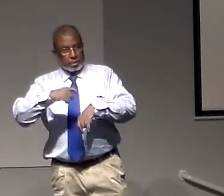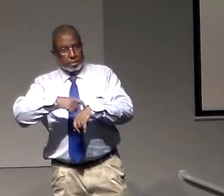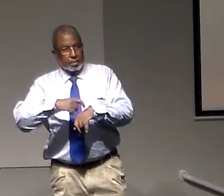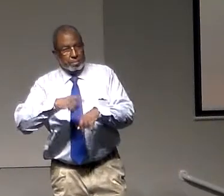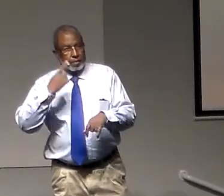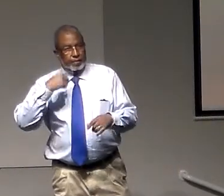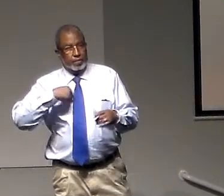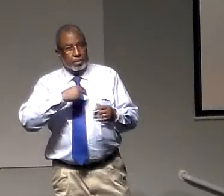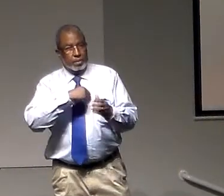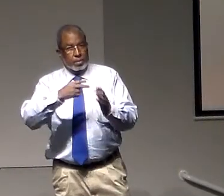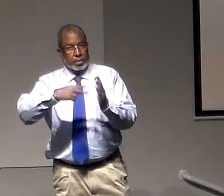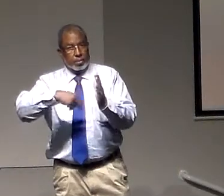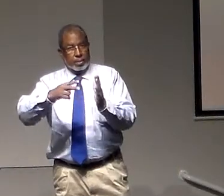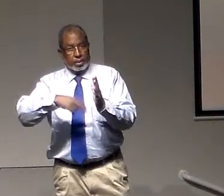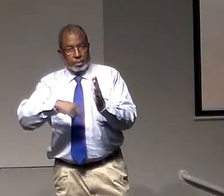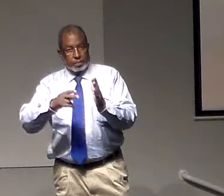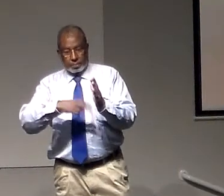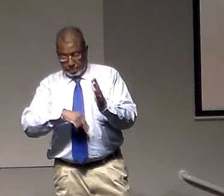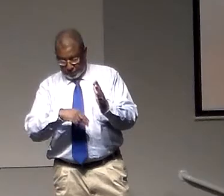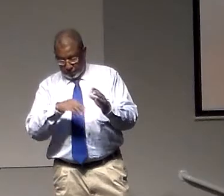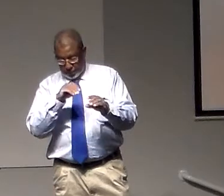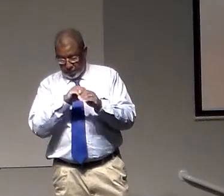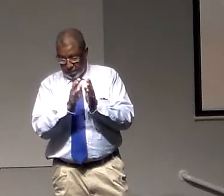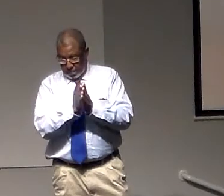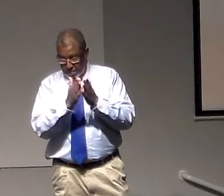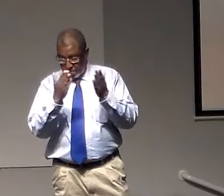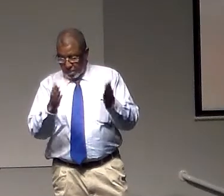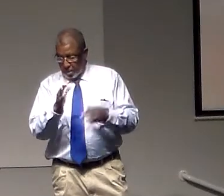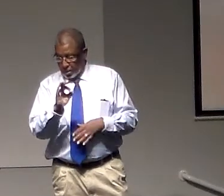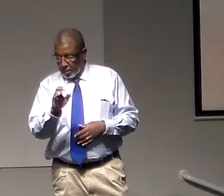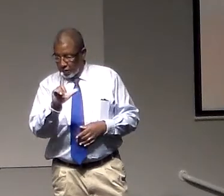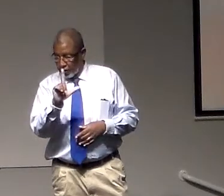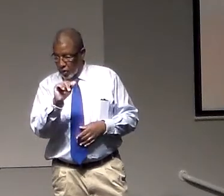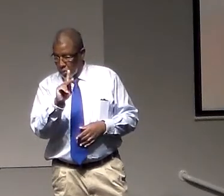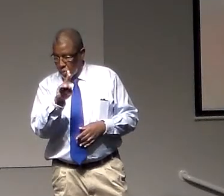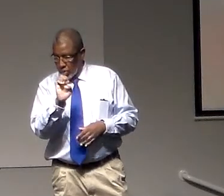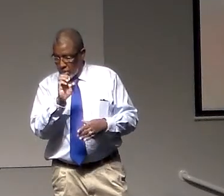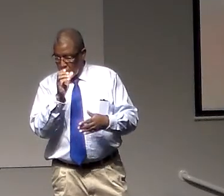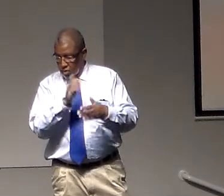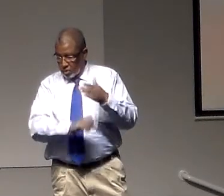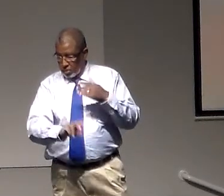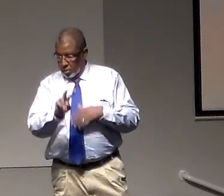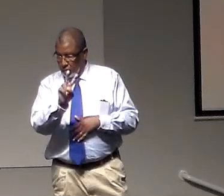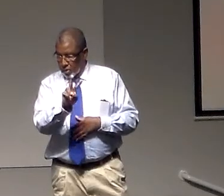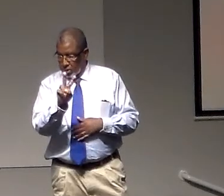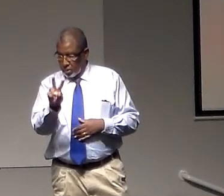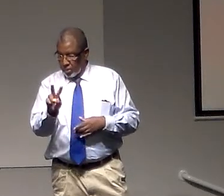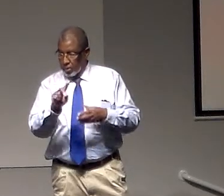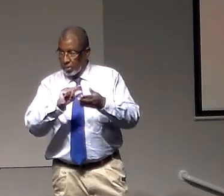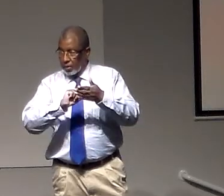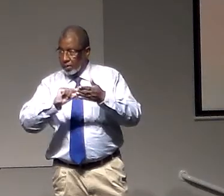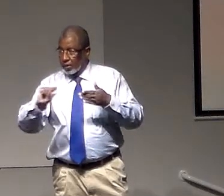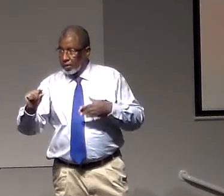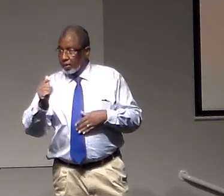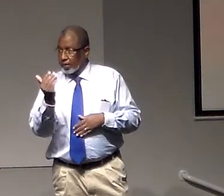So we'll be taking our time to read the book of Luke, chapter 22, verses